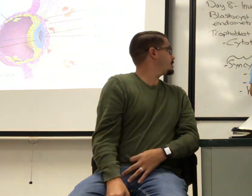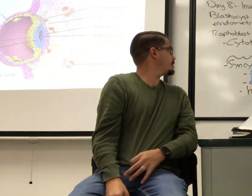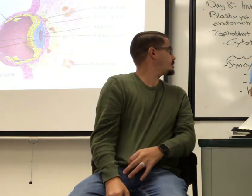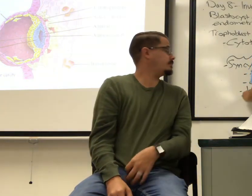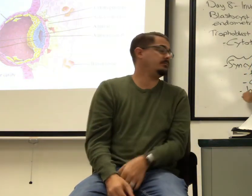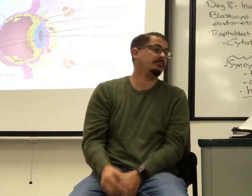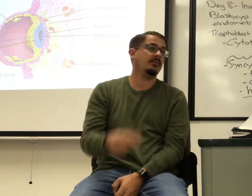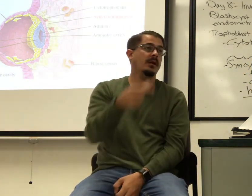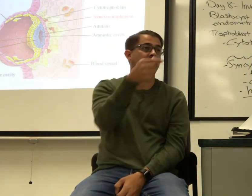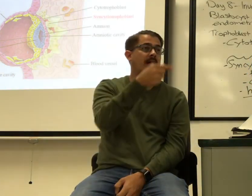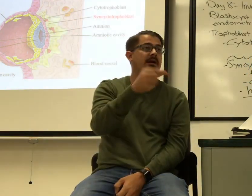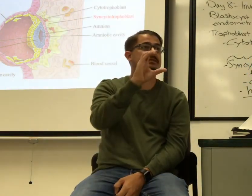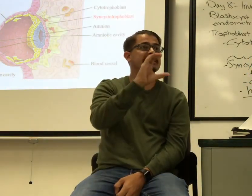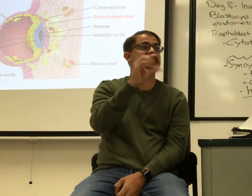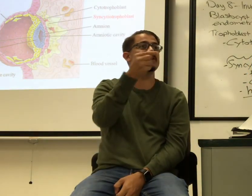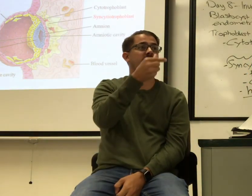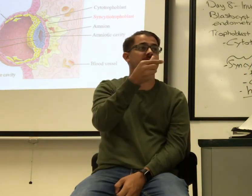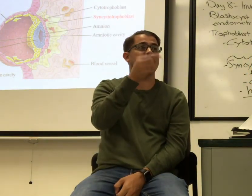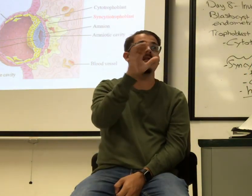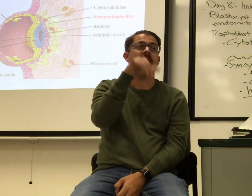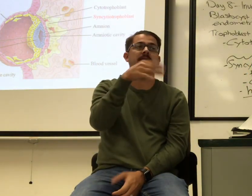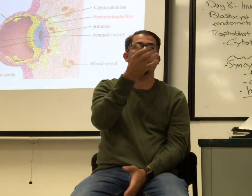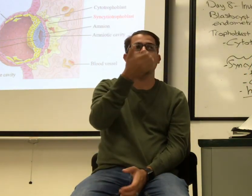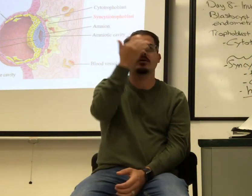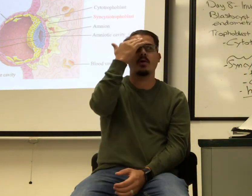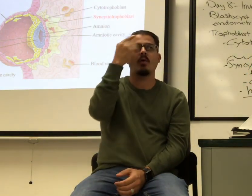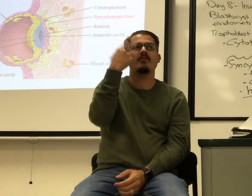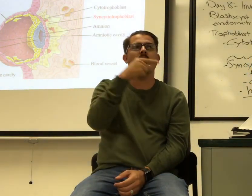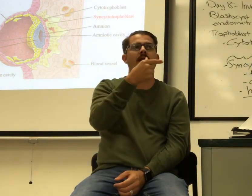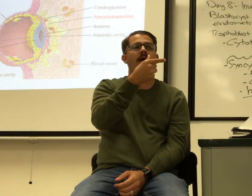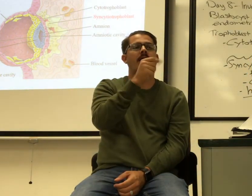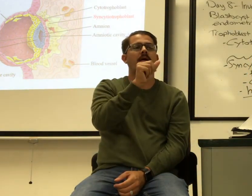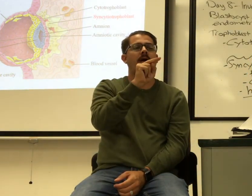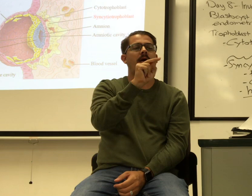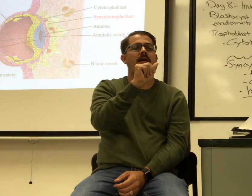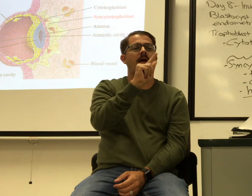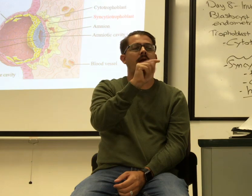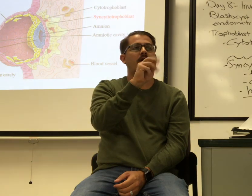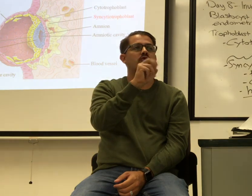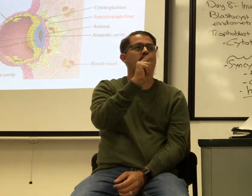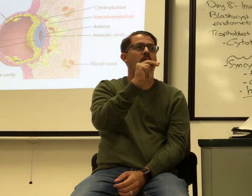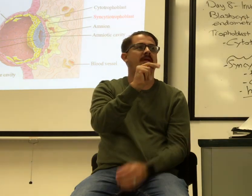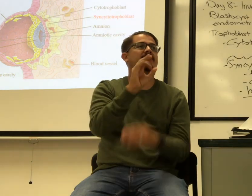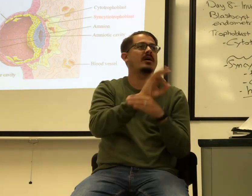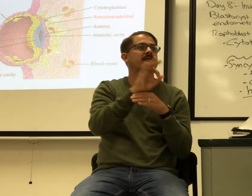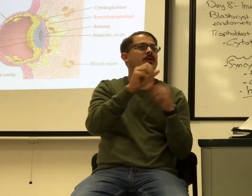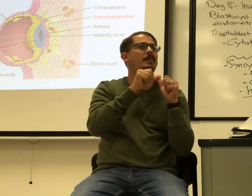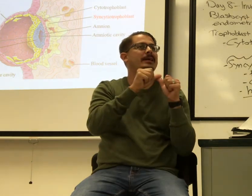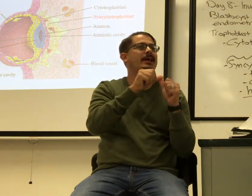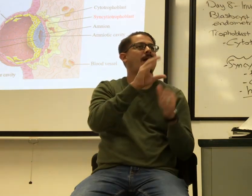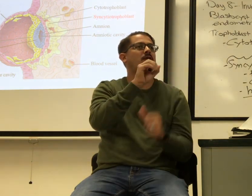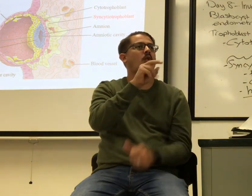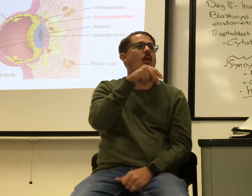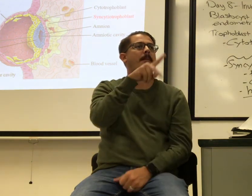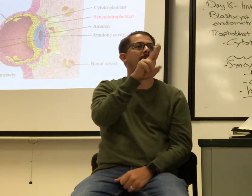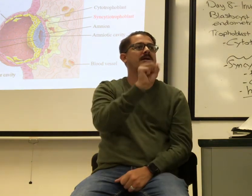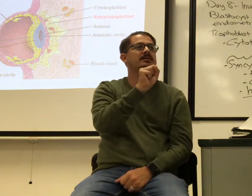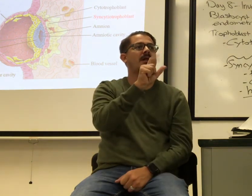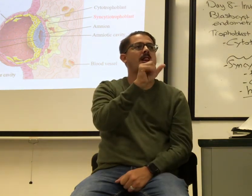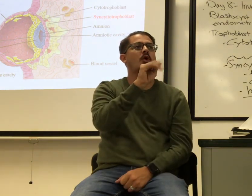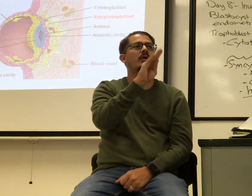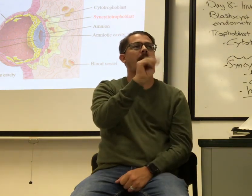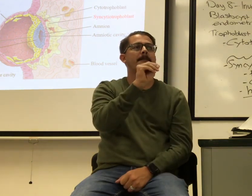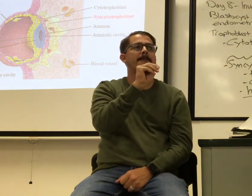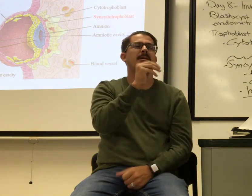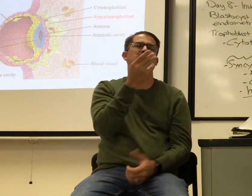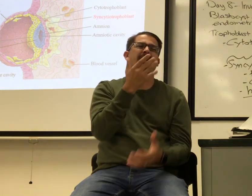Now HCG are largely what you to know for its gonadotropin function to maintain corpus luteum. But it may have some